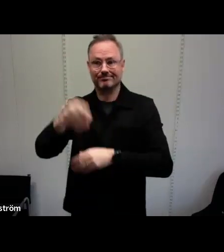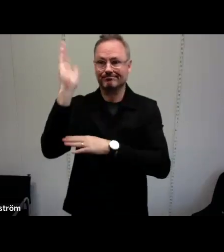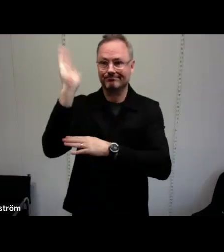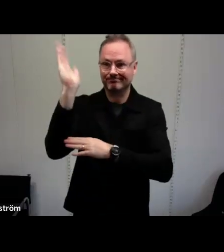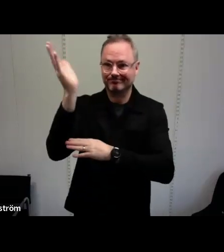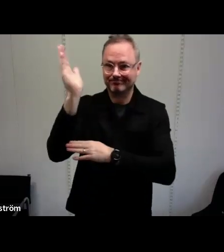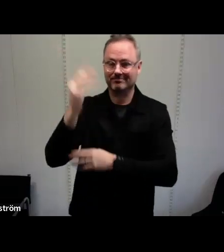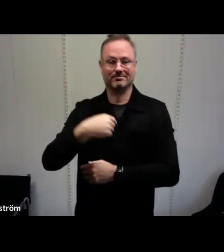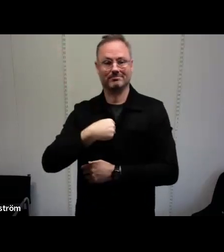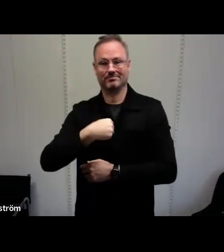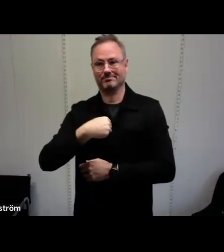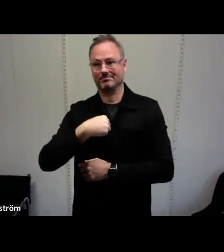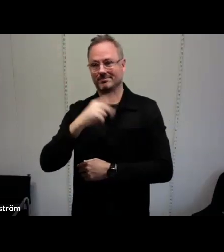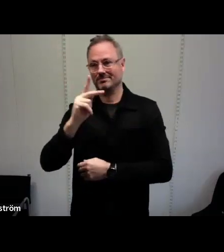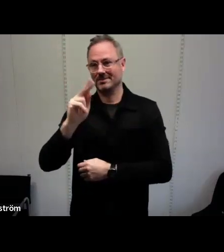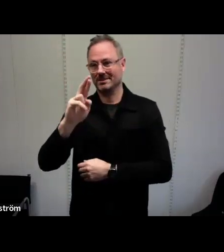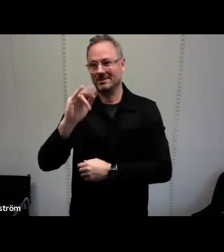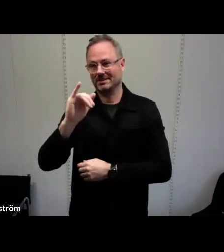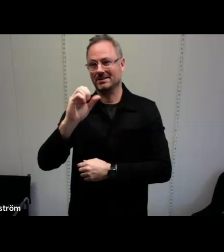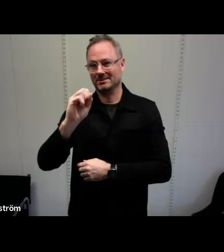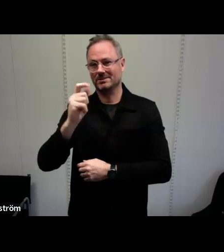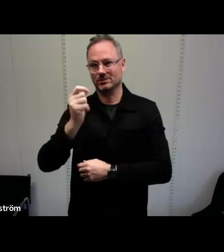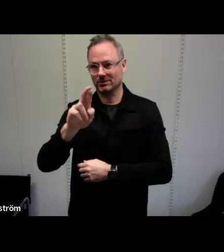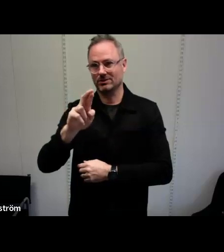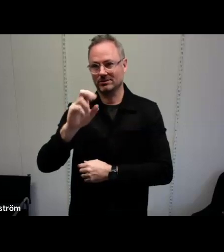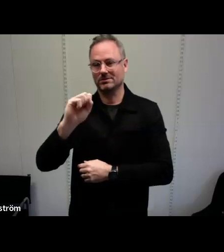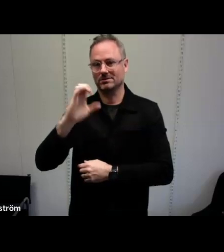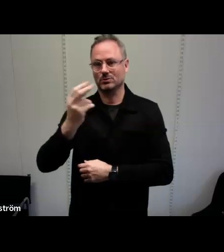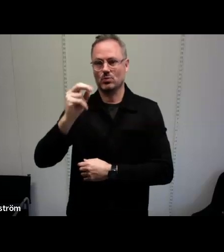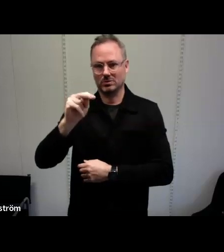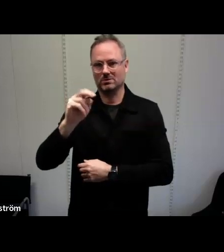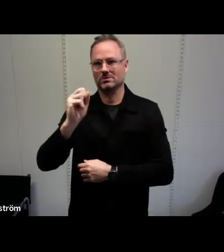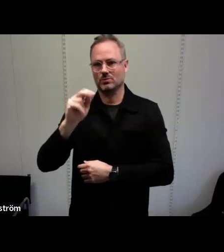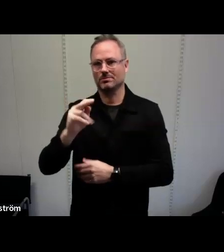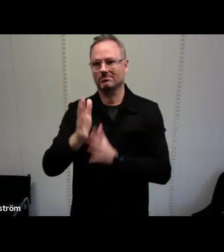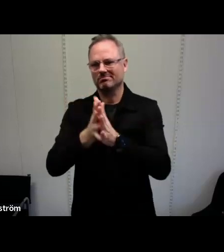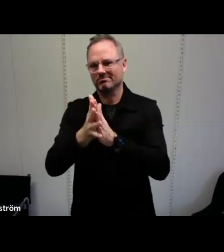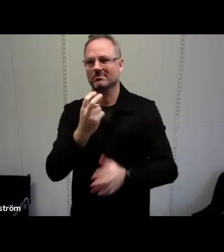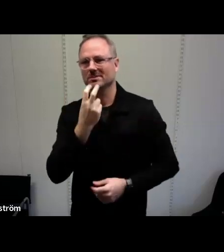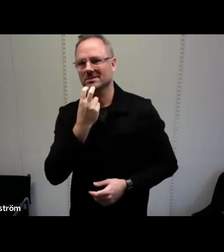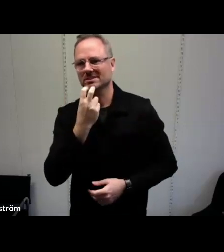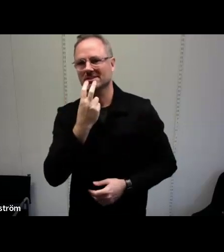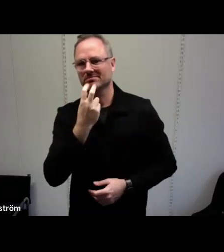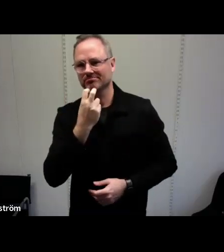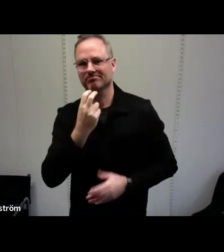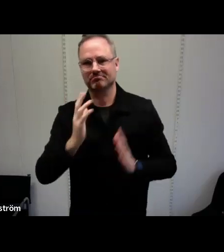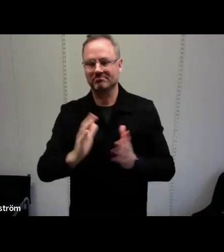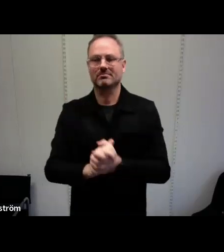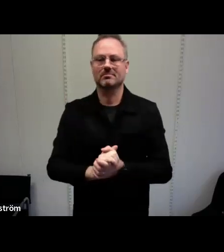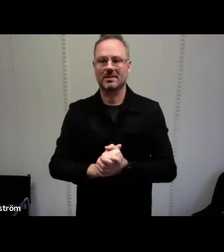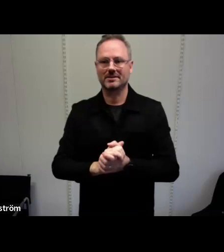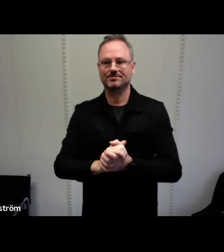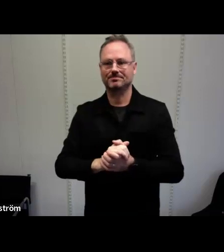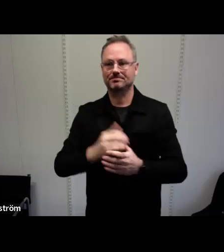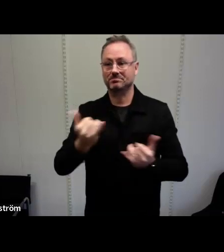Well, first of all, I'd like to thank you for inviting me to present this morning. My name is Christer Schönstrom. This is my sign